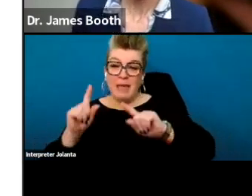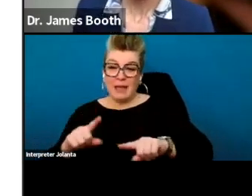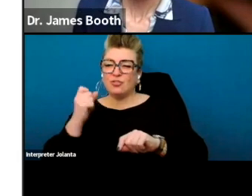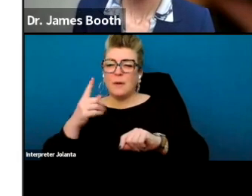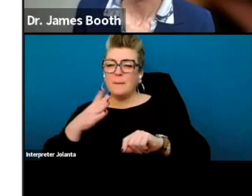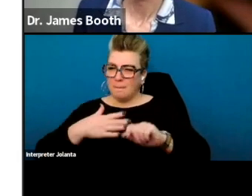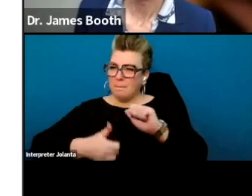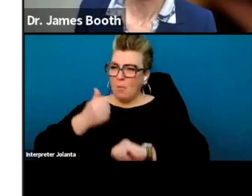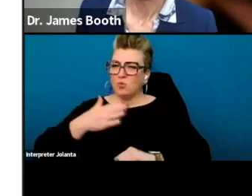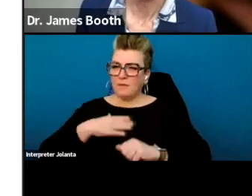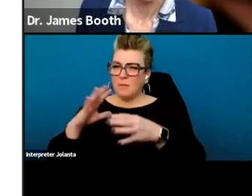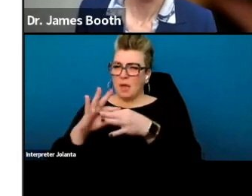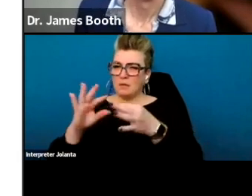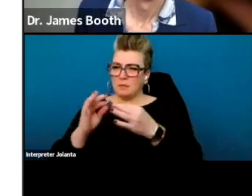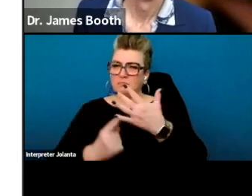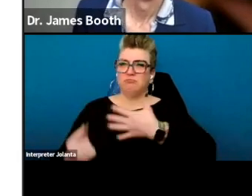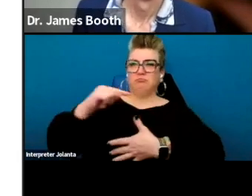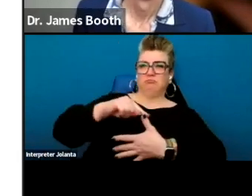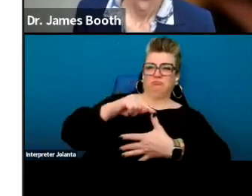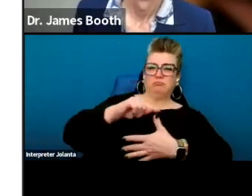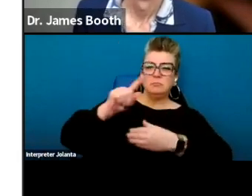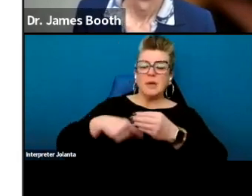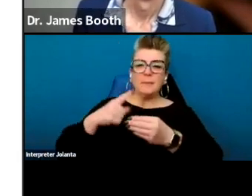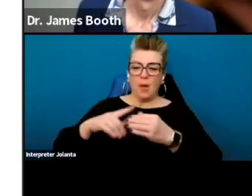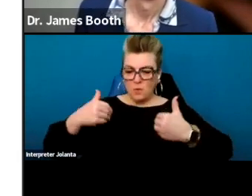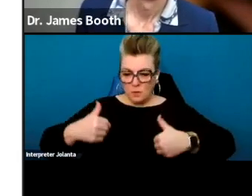question for this presentation.